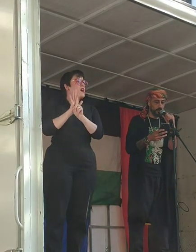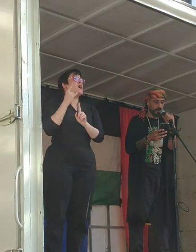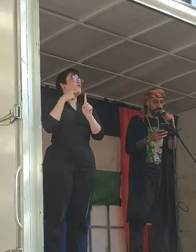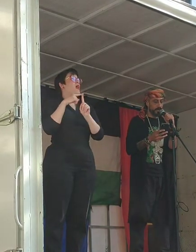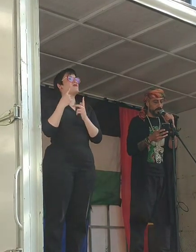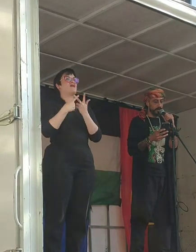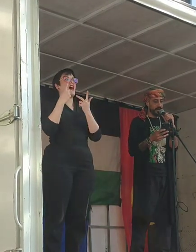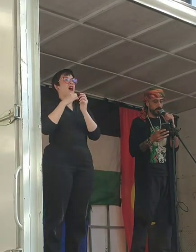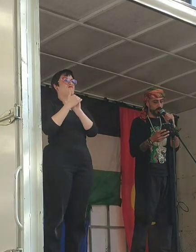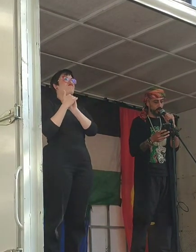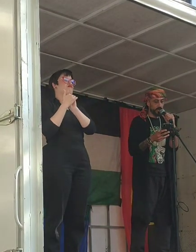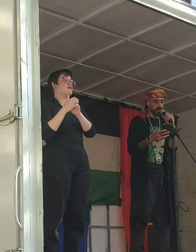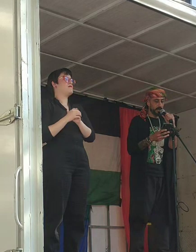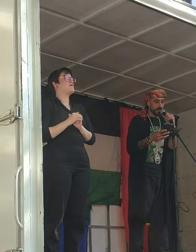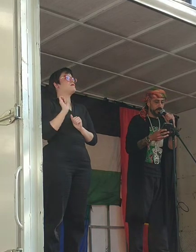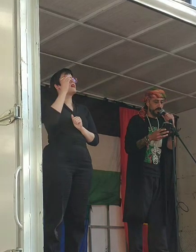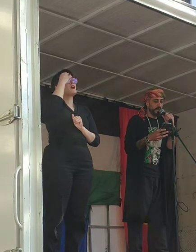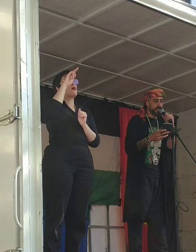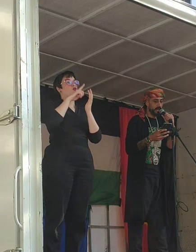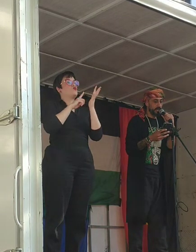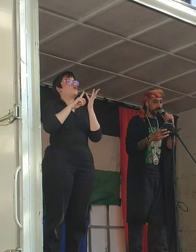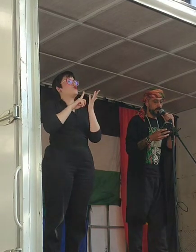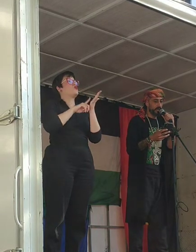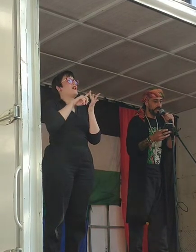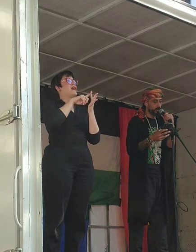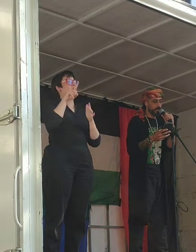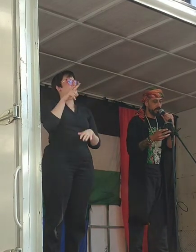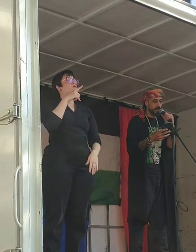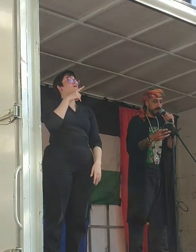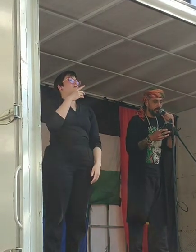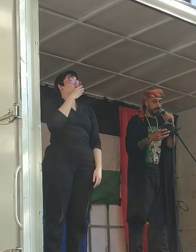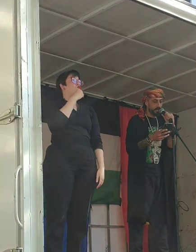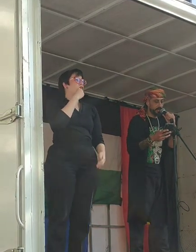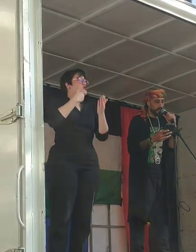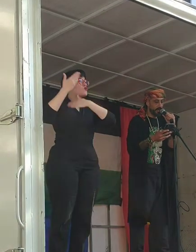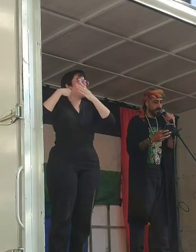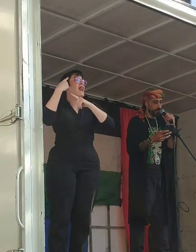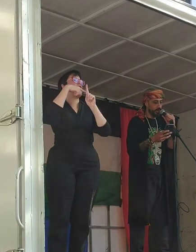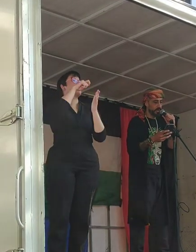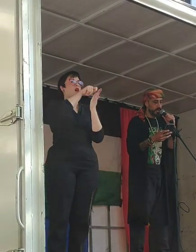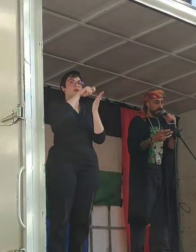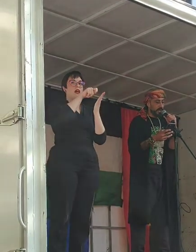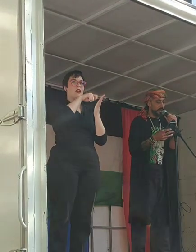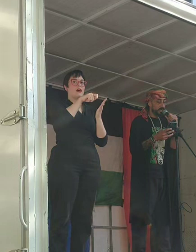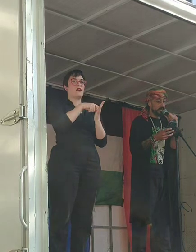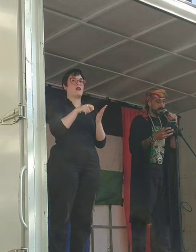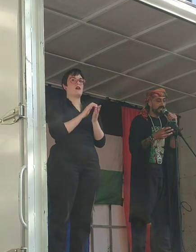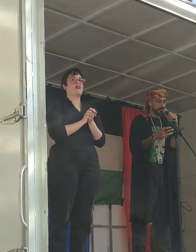to her fellow comrades. Her name is Julie. She is a Jewish historian and writer. She has